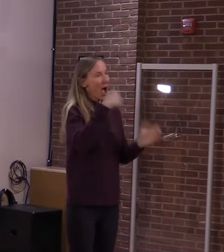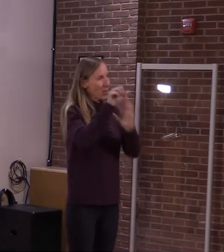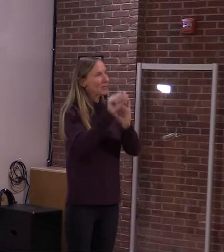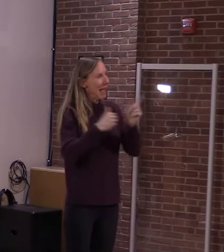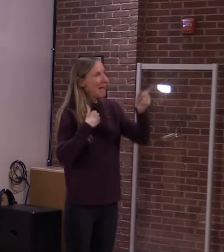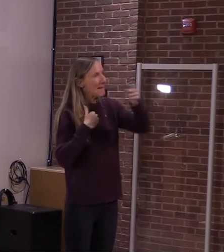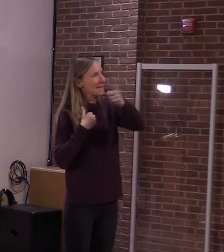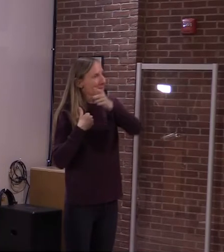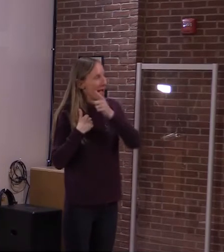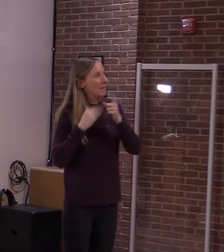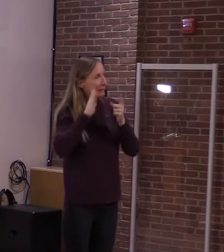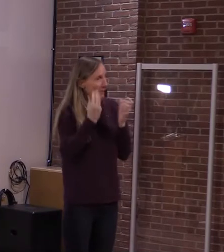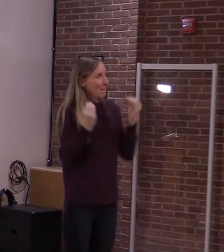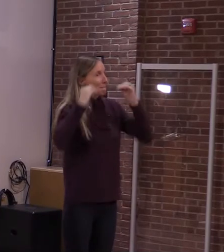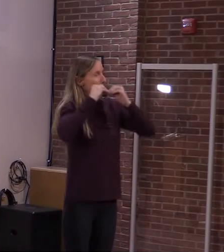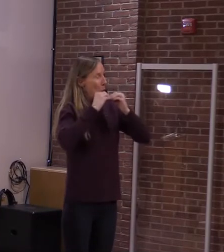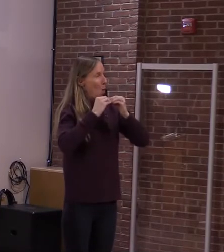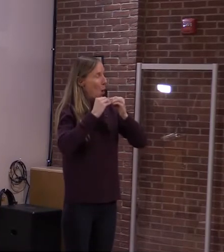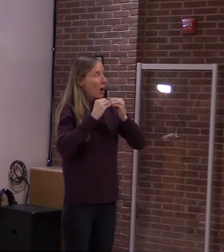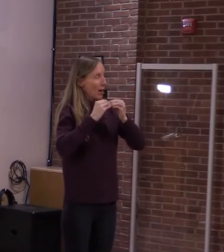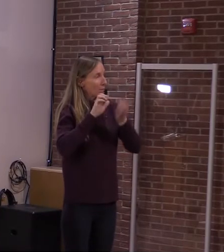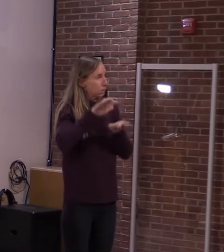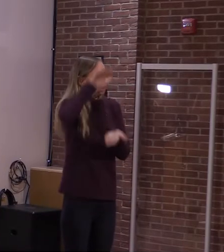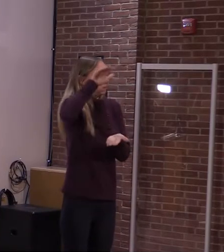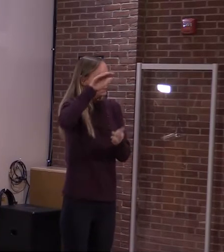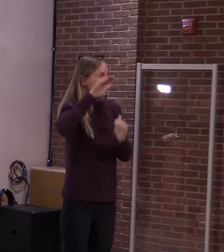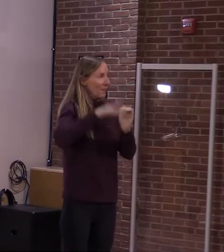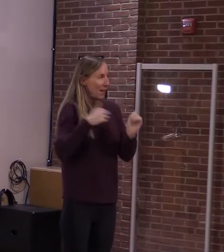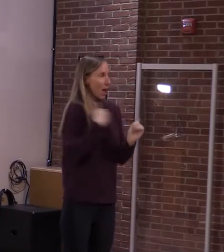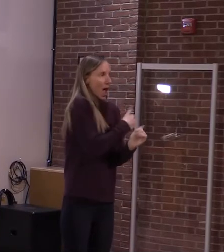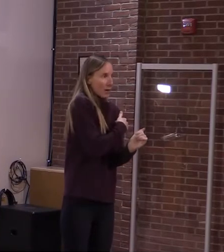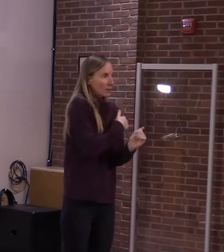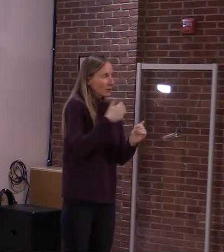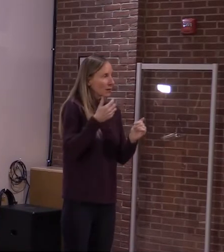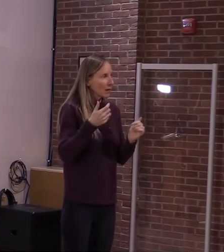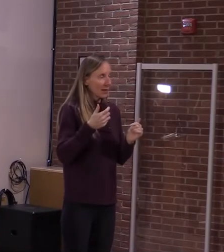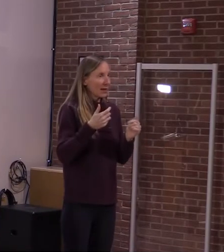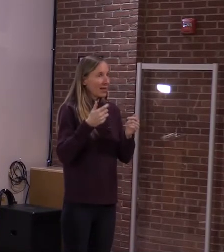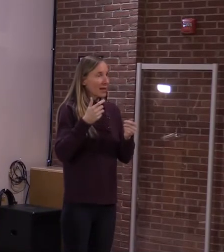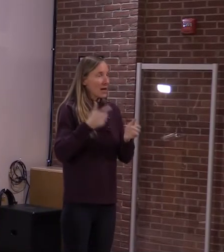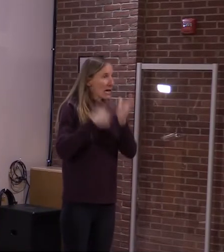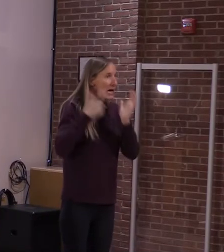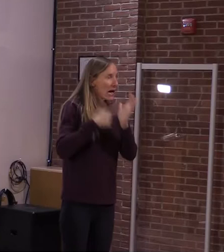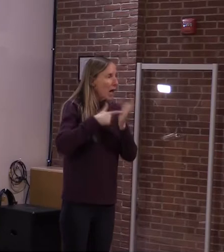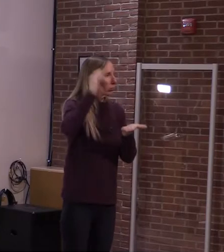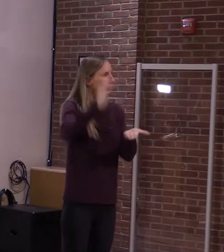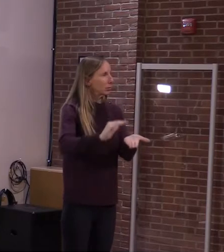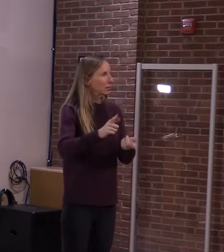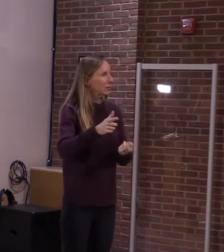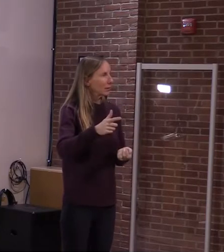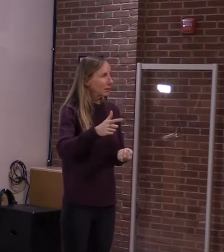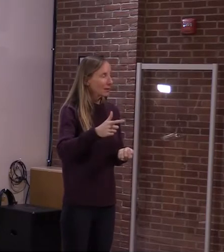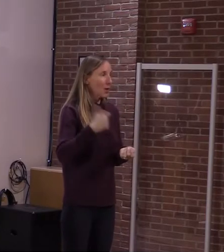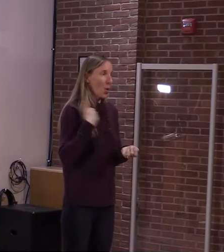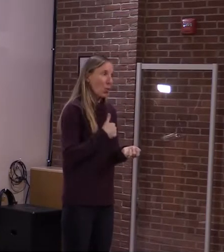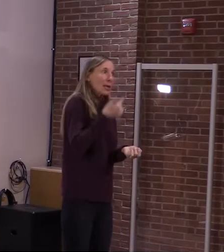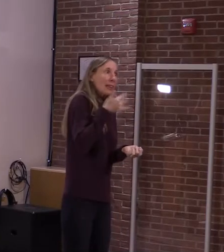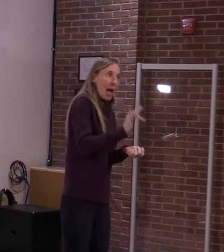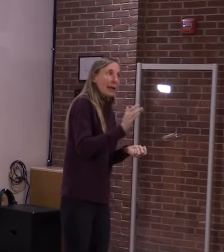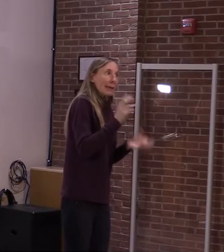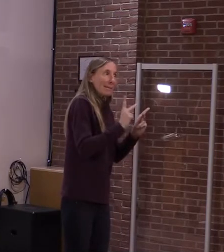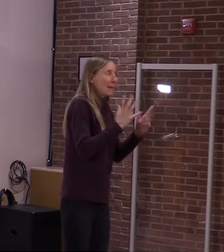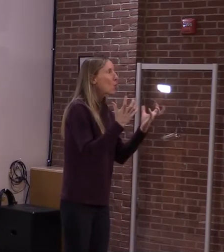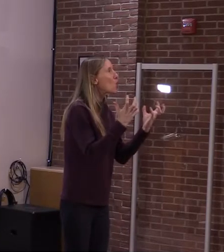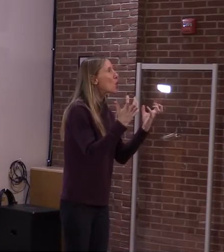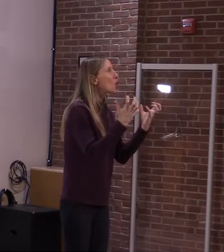seemingly more supply than we do and less demand in many, many states. So we're blessed in some respects that we